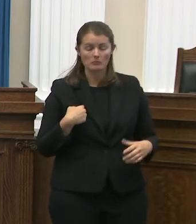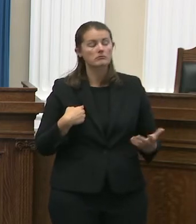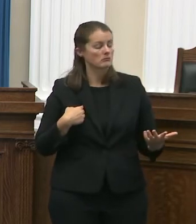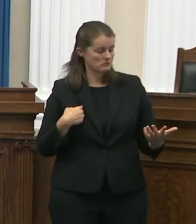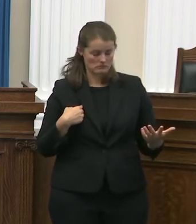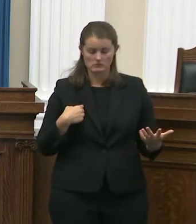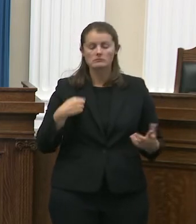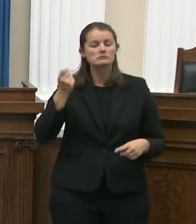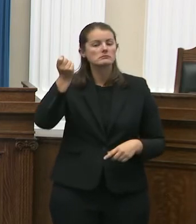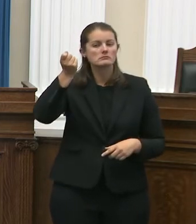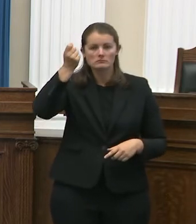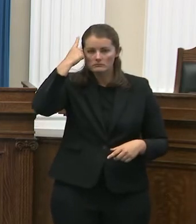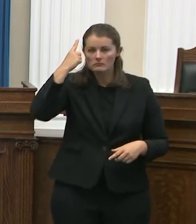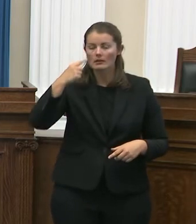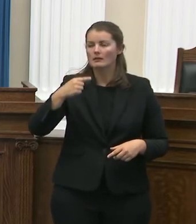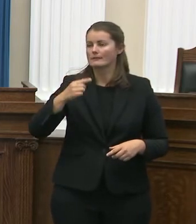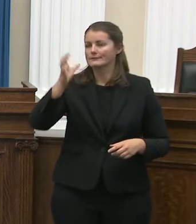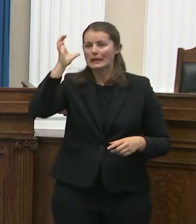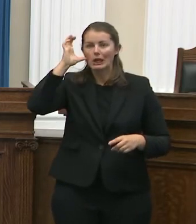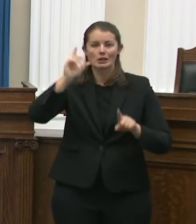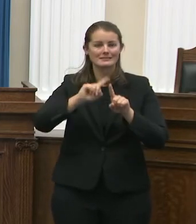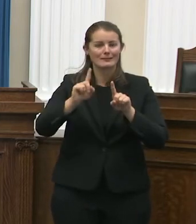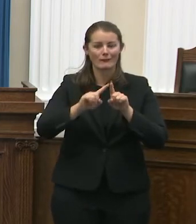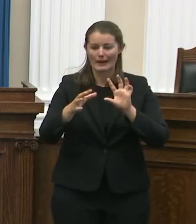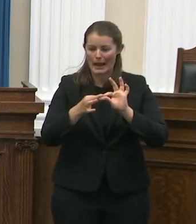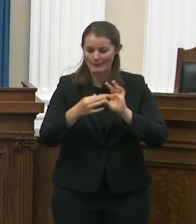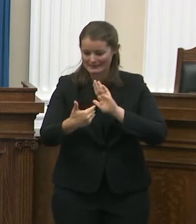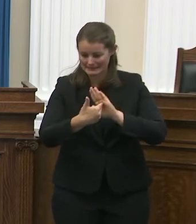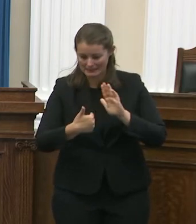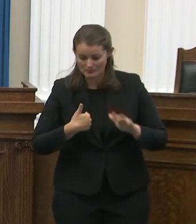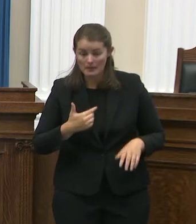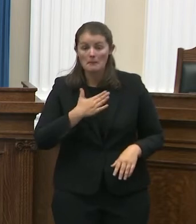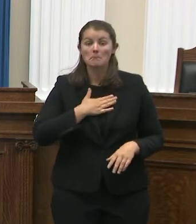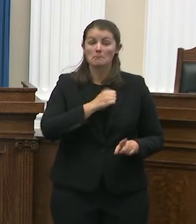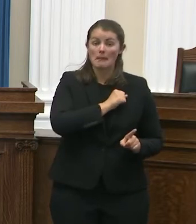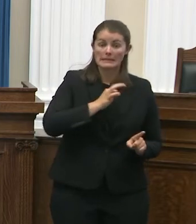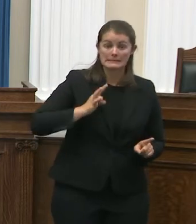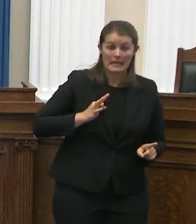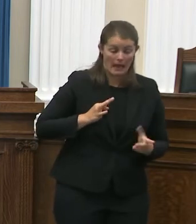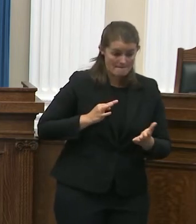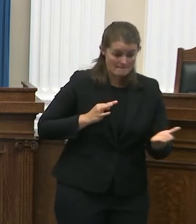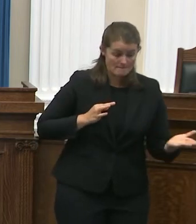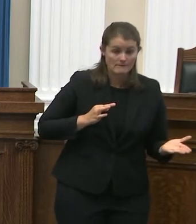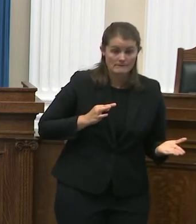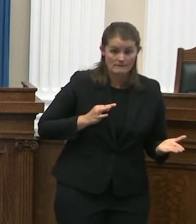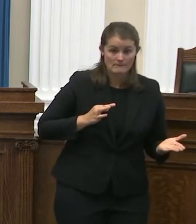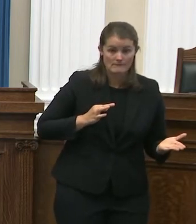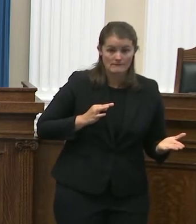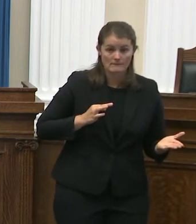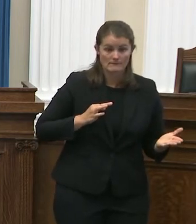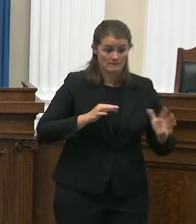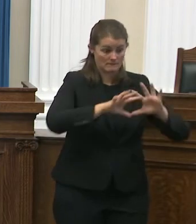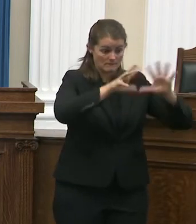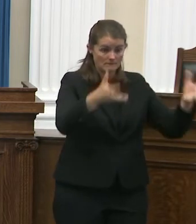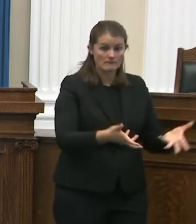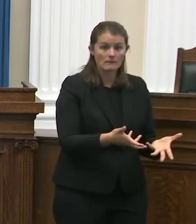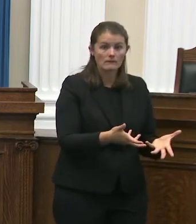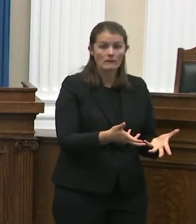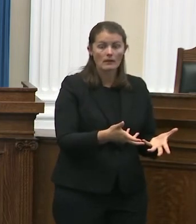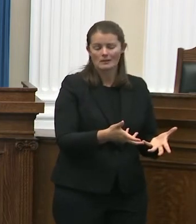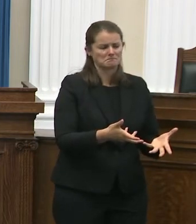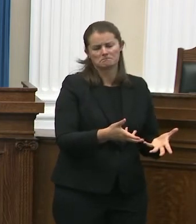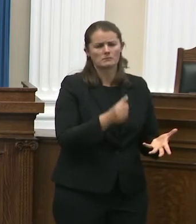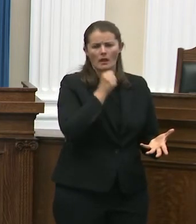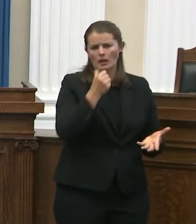cute posts and comments that people make. My staff and my cabinet heads don't deserve